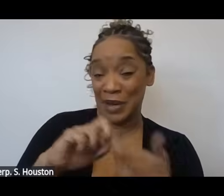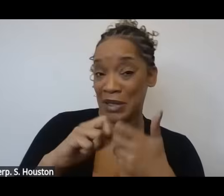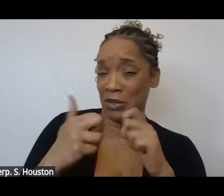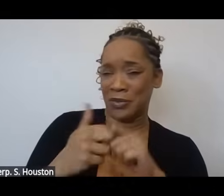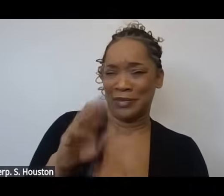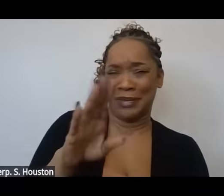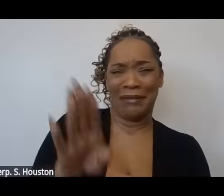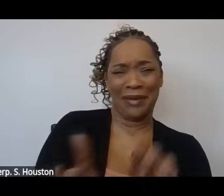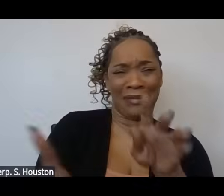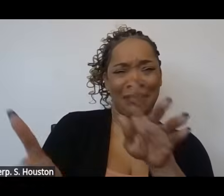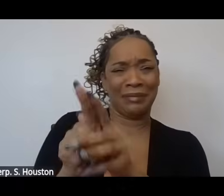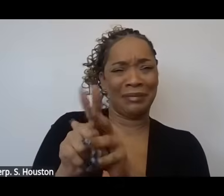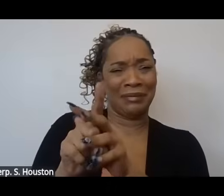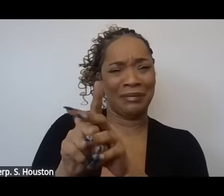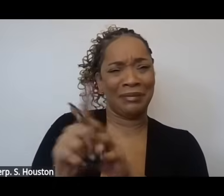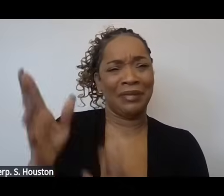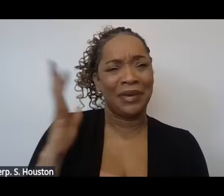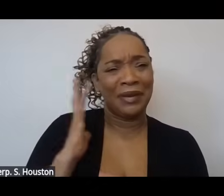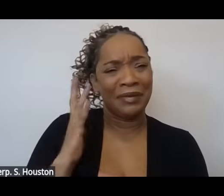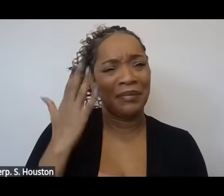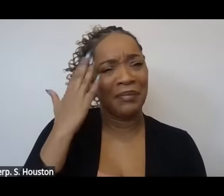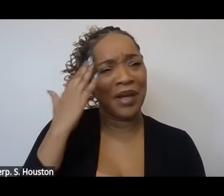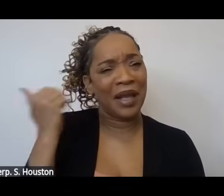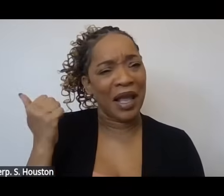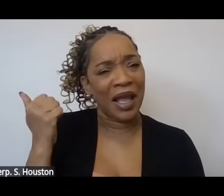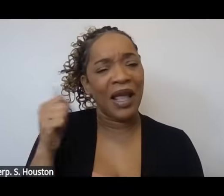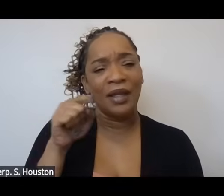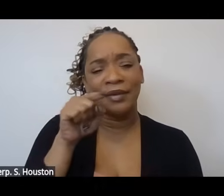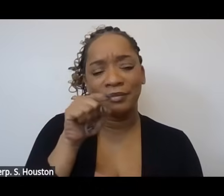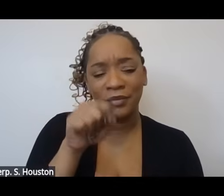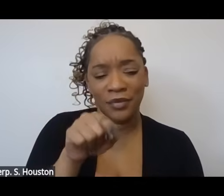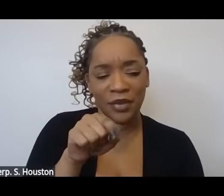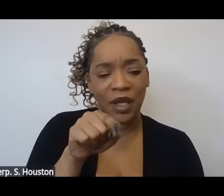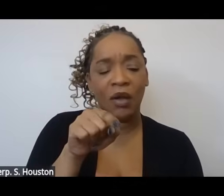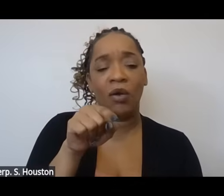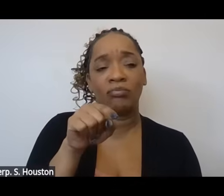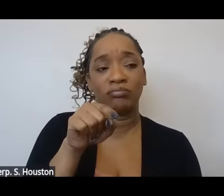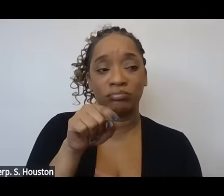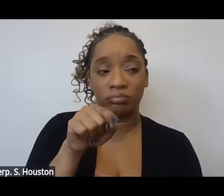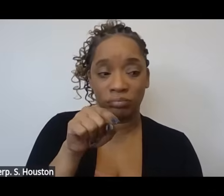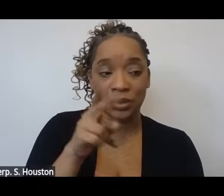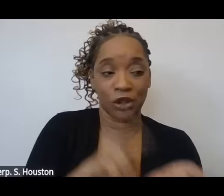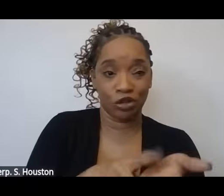of, because the signatures were so clearly forged.